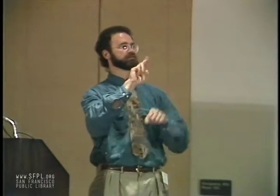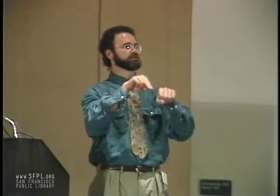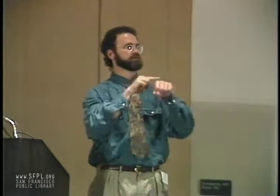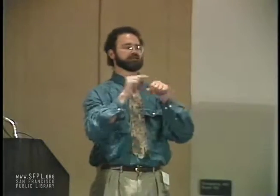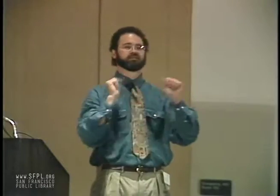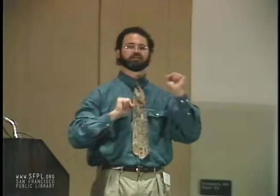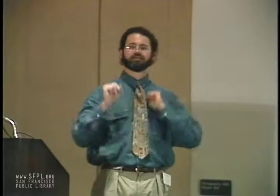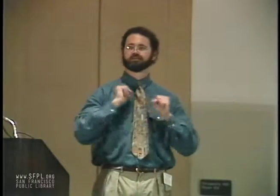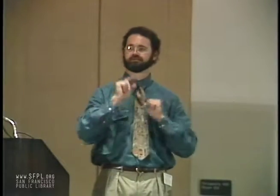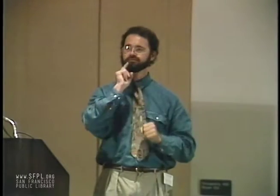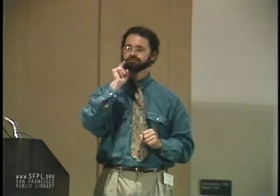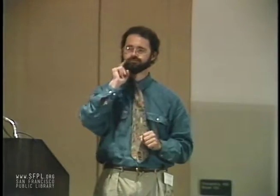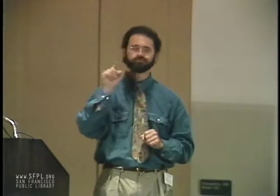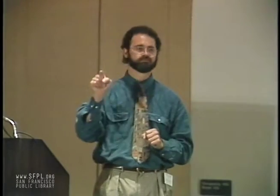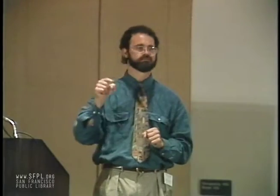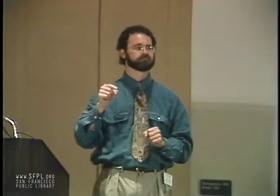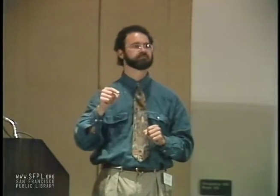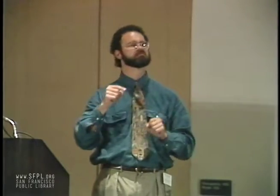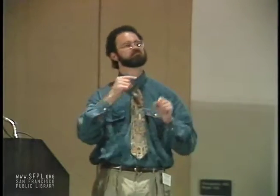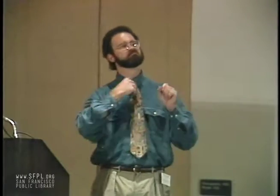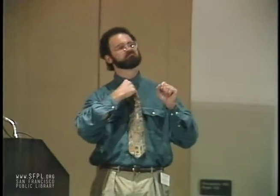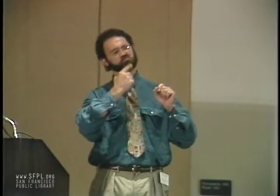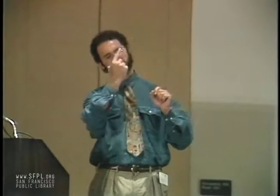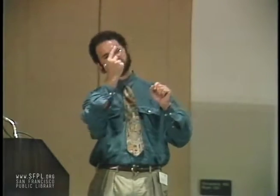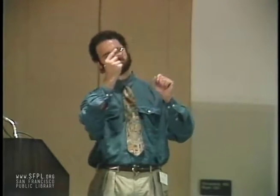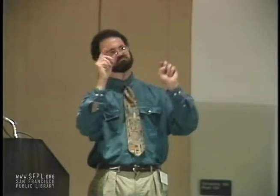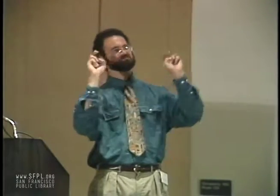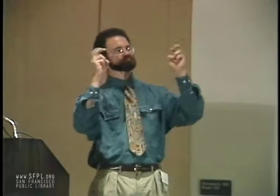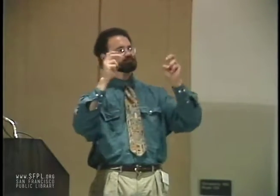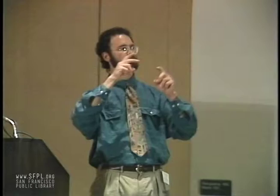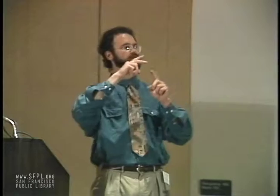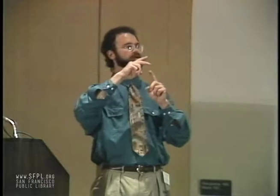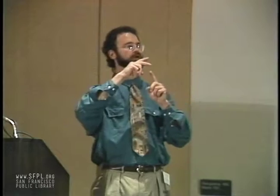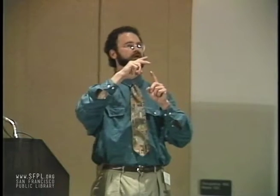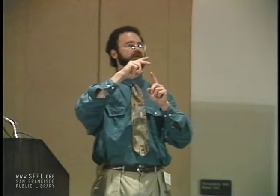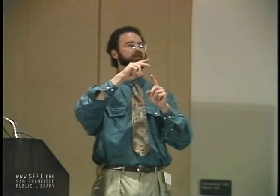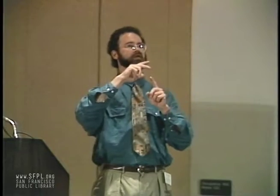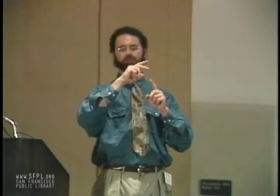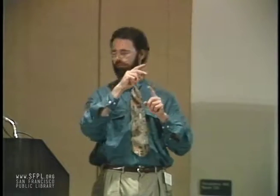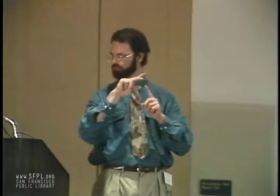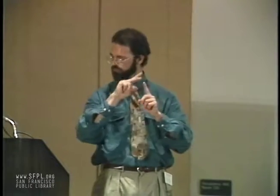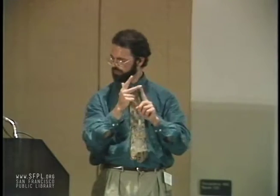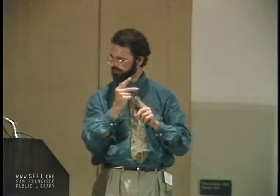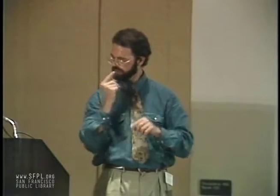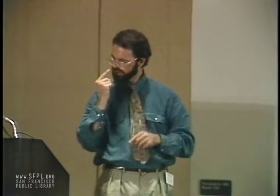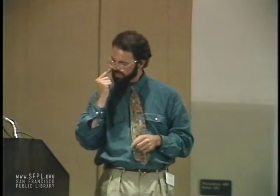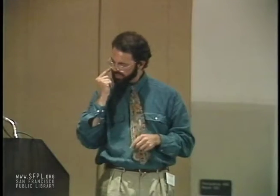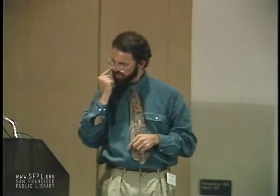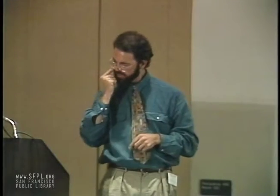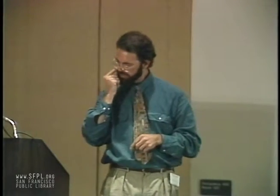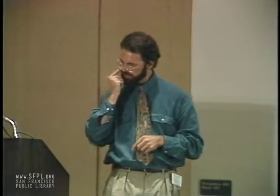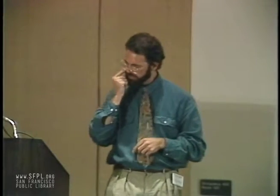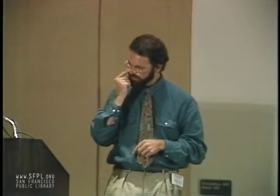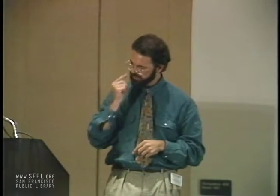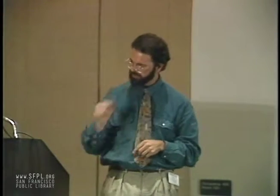More recently, there was a play by the National Theater of the Deaf called My Third